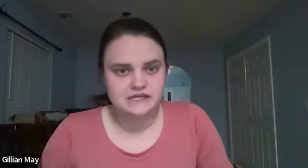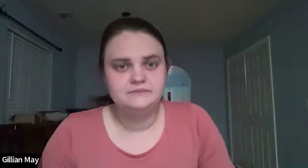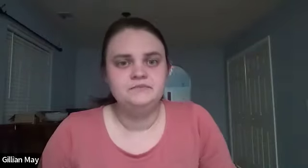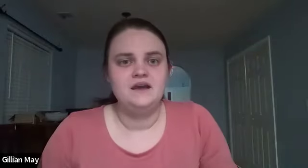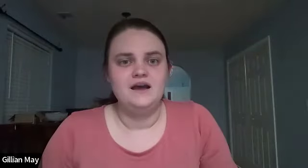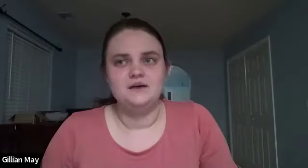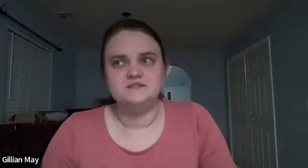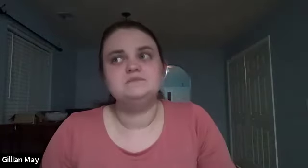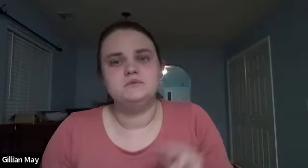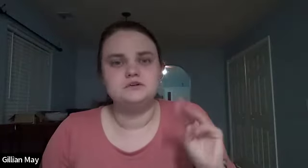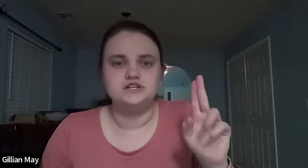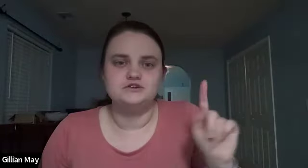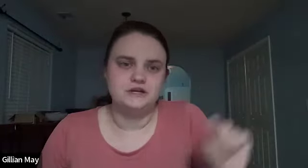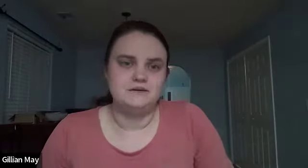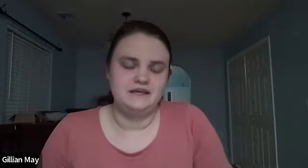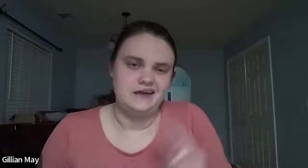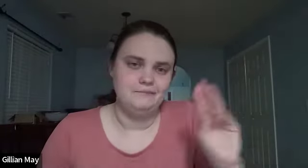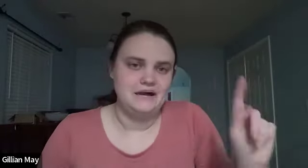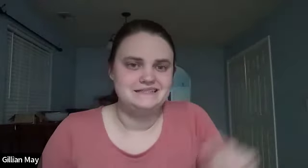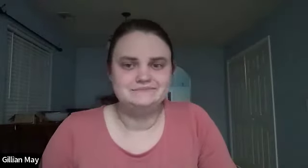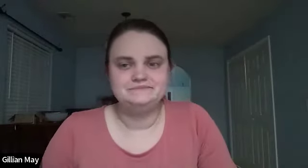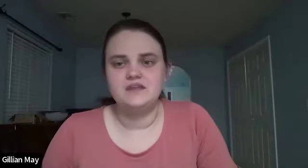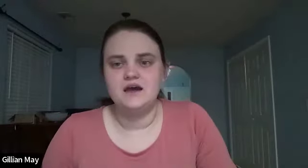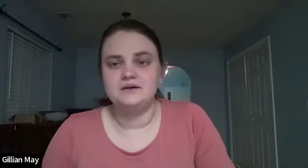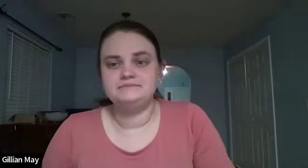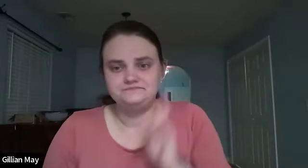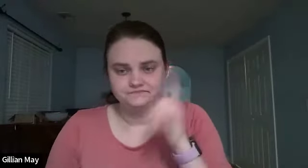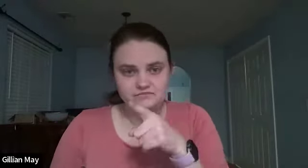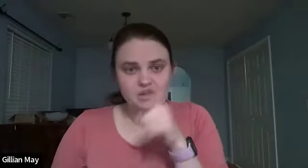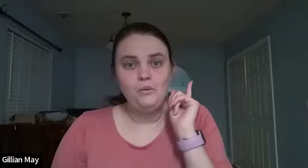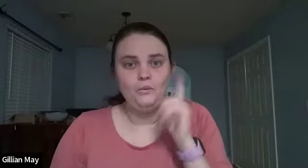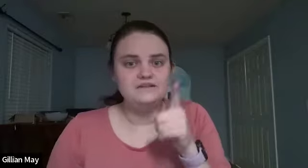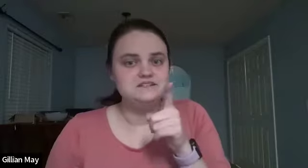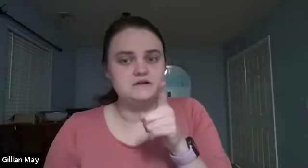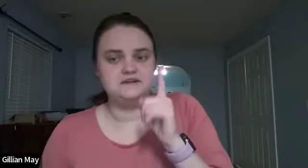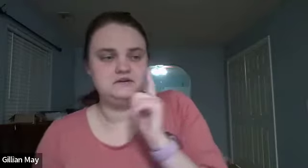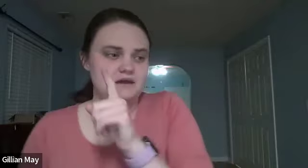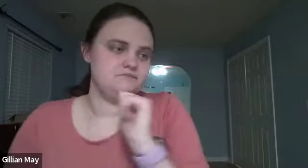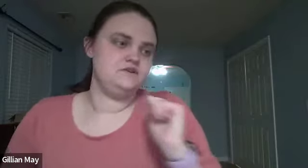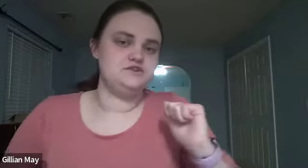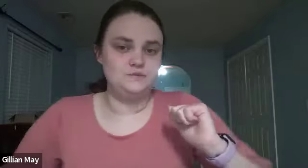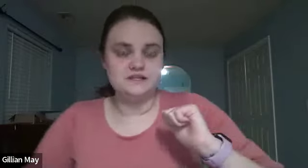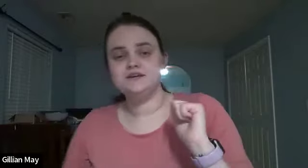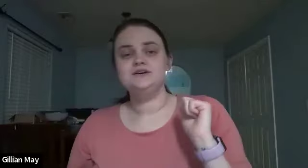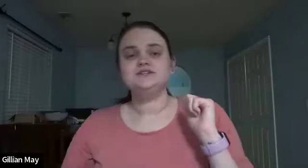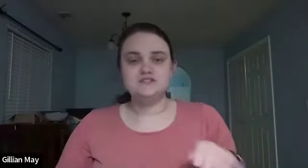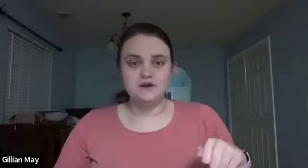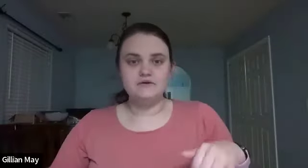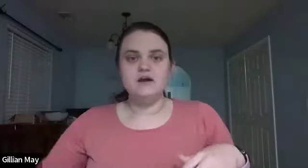breed. Some people will just go straight up like, yeah, mutt. Whale and dolphin. Okay, those are good ones. So I'm gonna